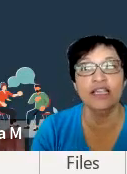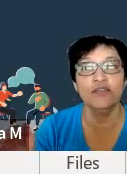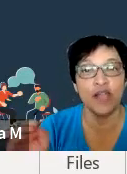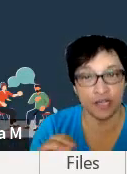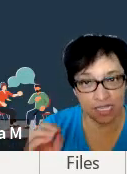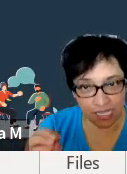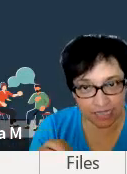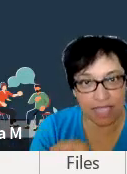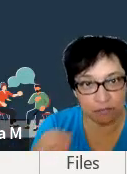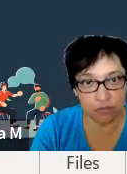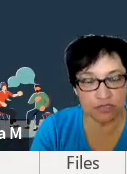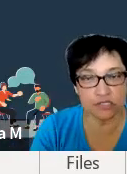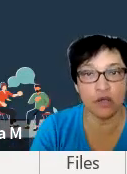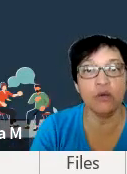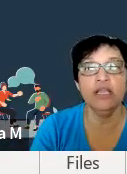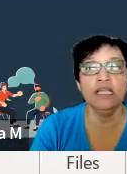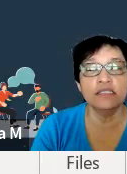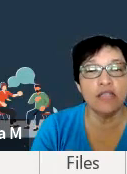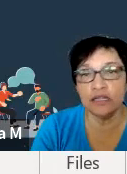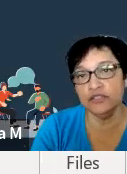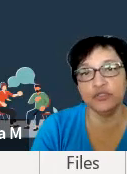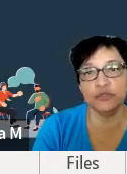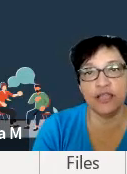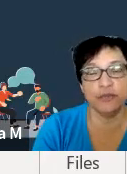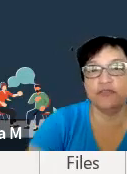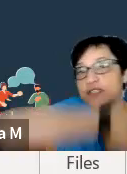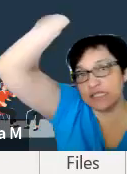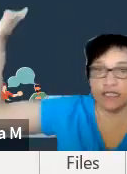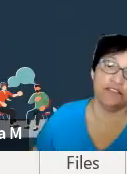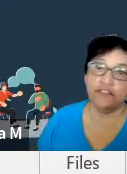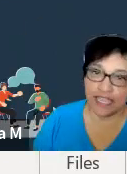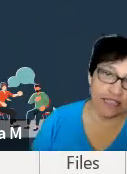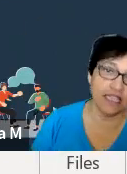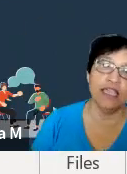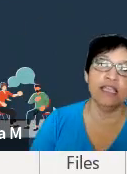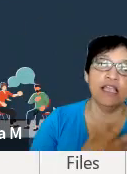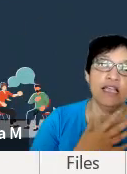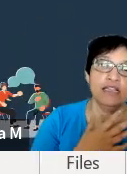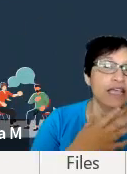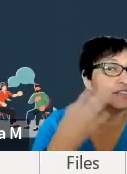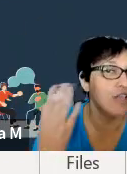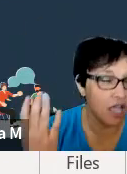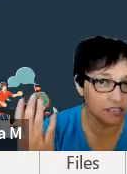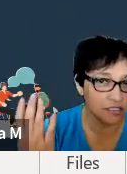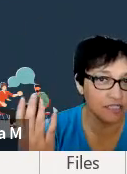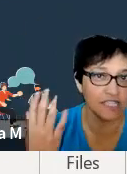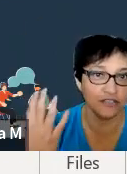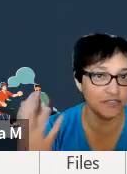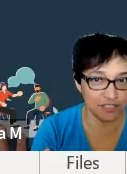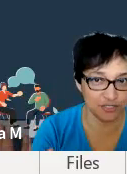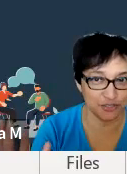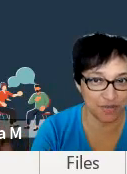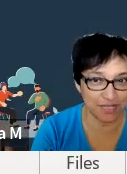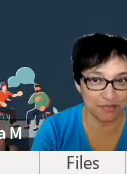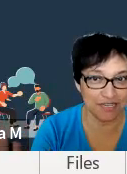crisis right in that moment. So it's not unusual to have people physically flailing. That is not a sign